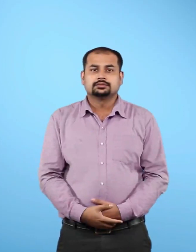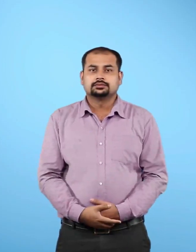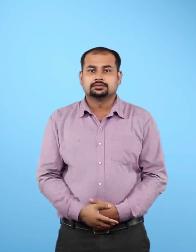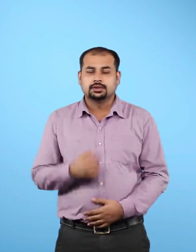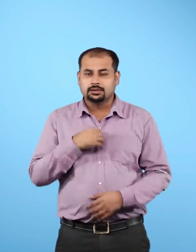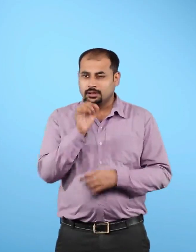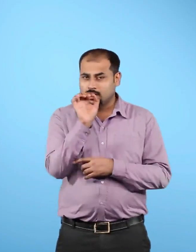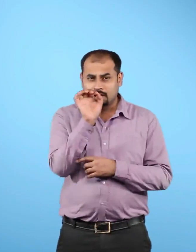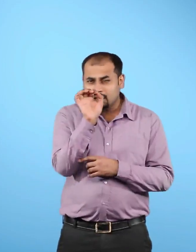Hint.